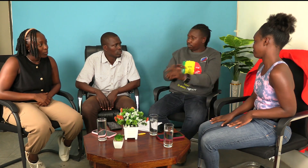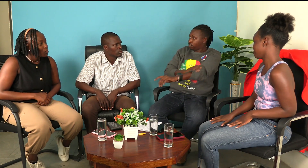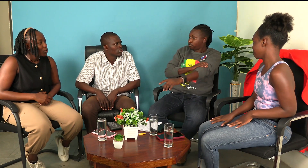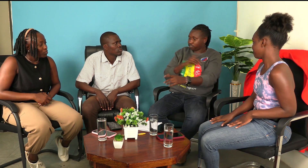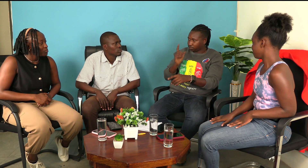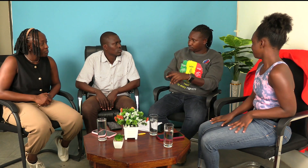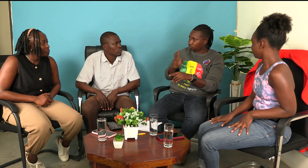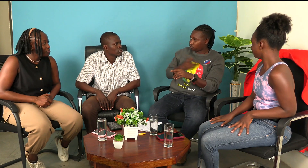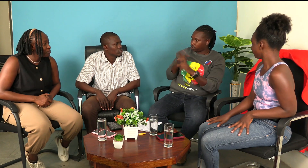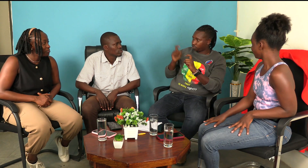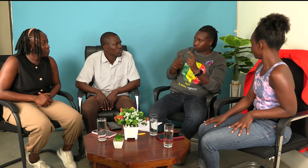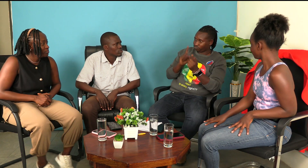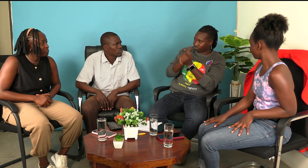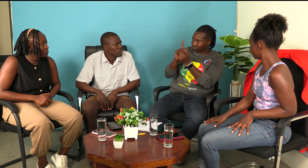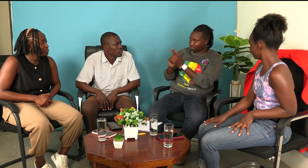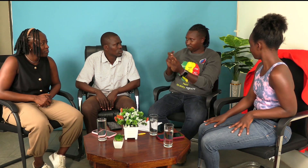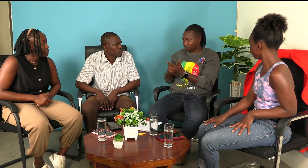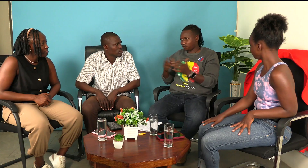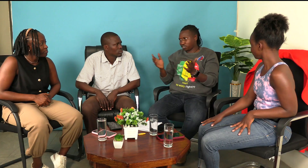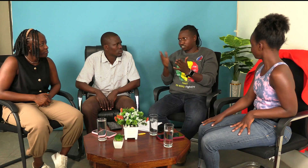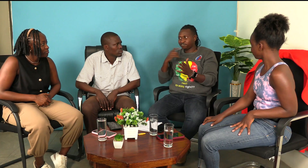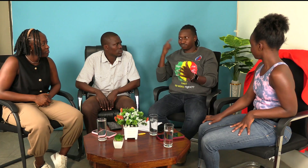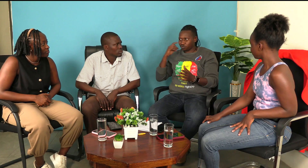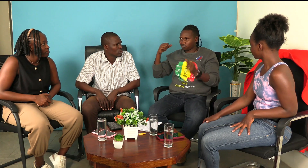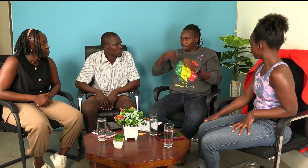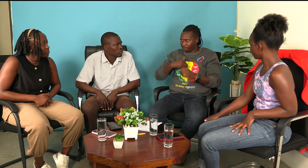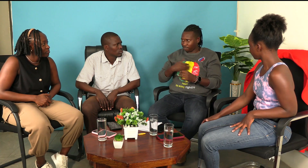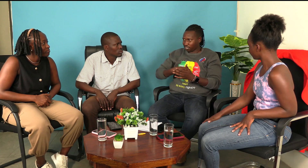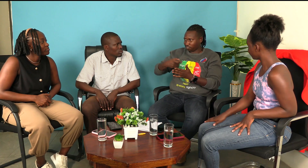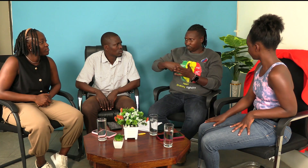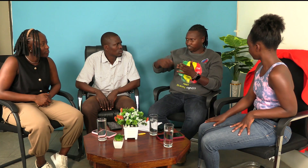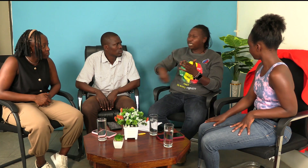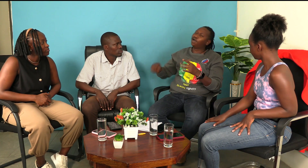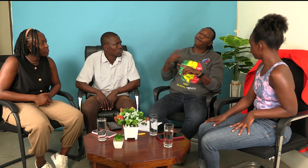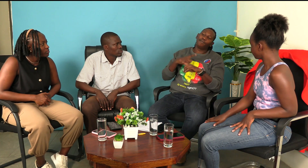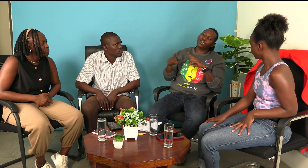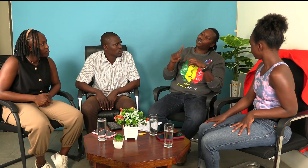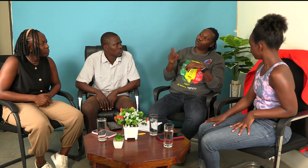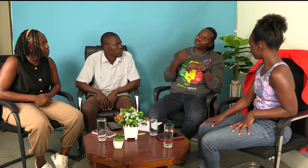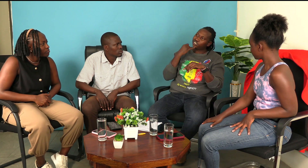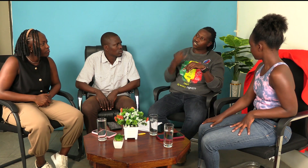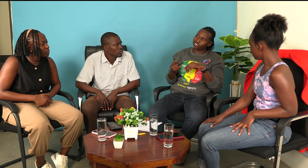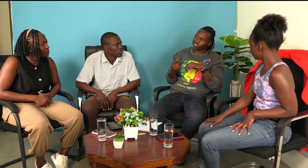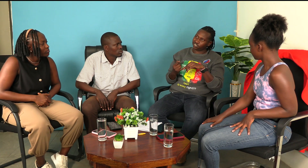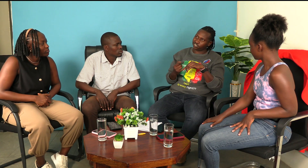there. So that simply means whenever we want to have any meetup, we need to have a consent, right?